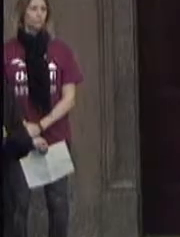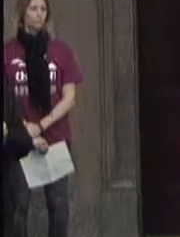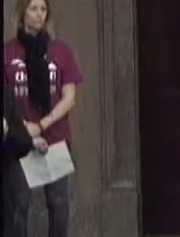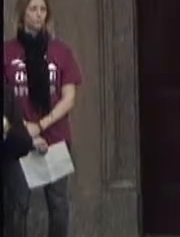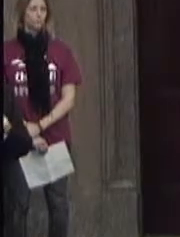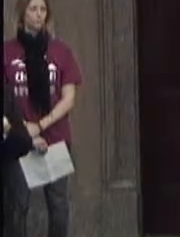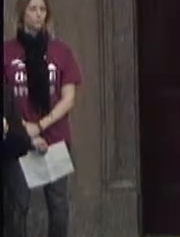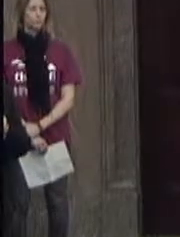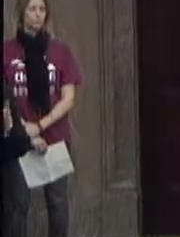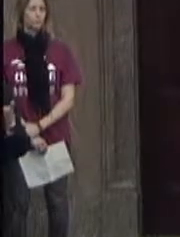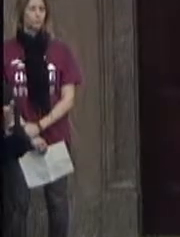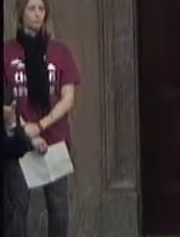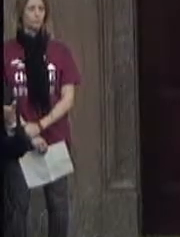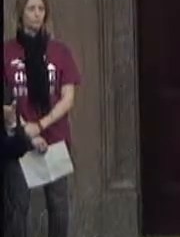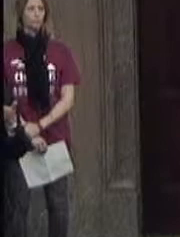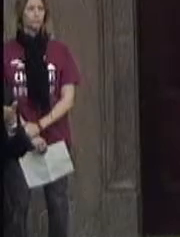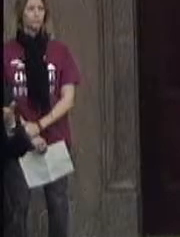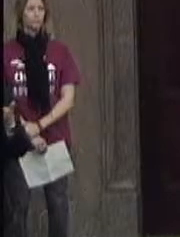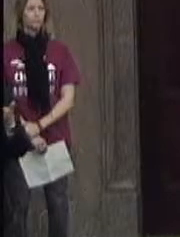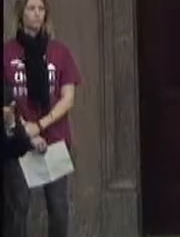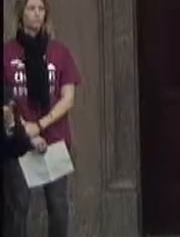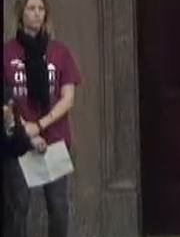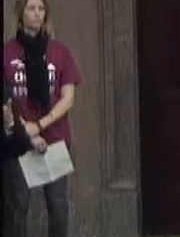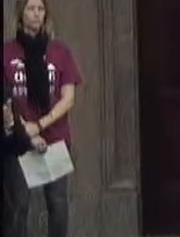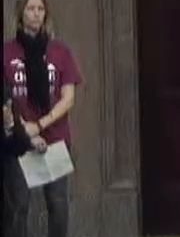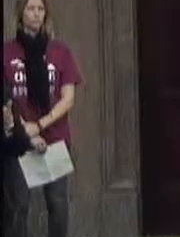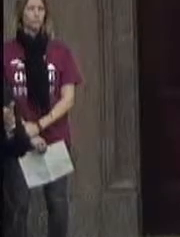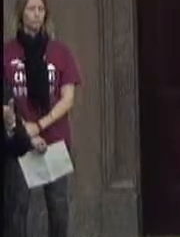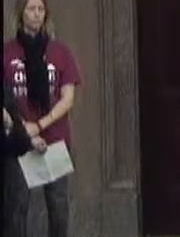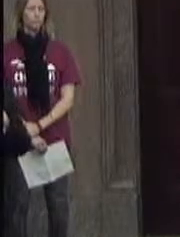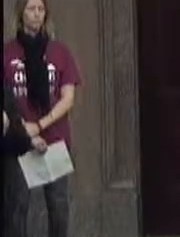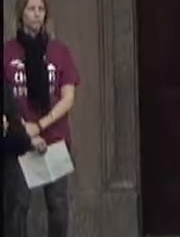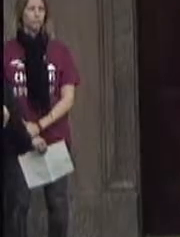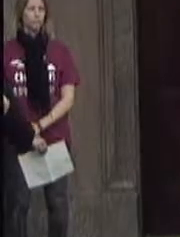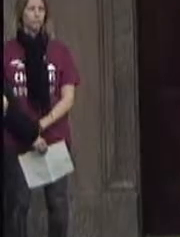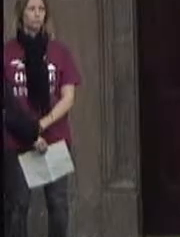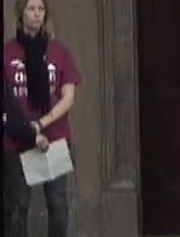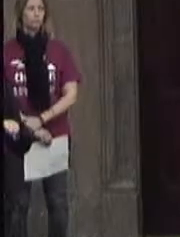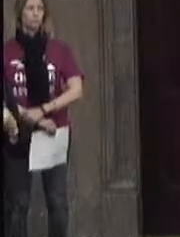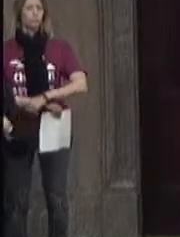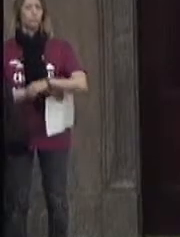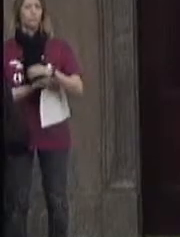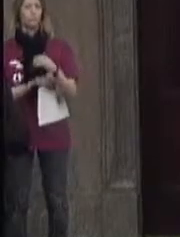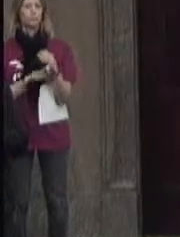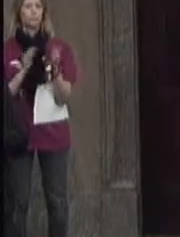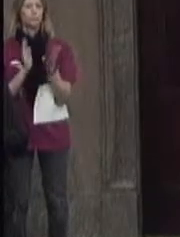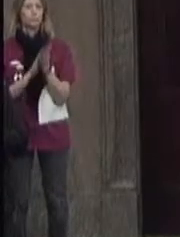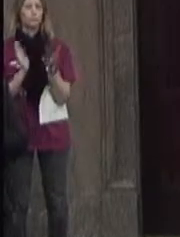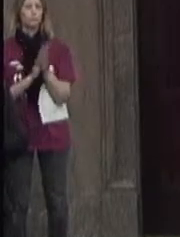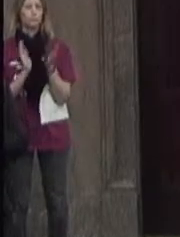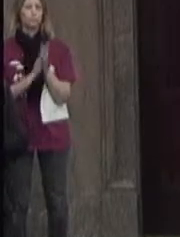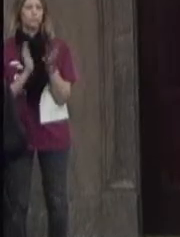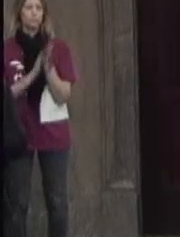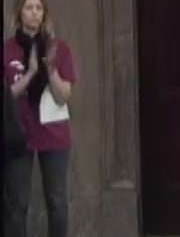look at your cell phone. Please don't think about something else. We need you to think about our children today. Thank you.